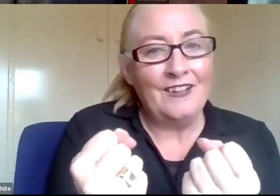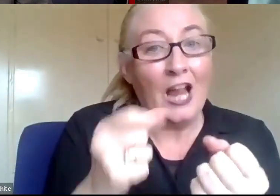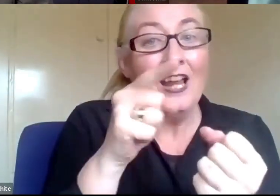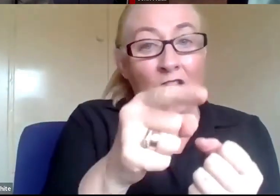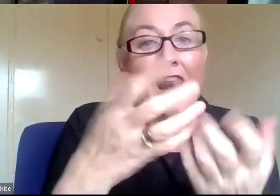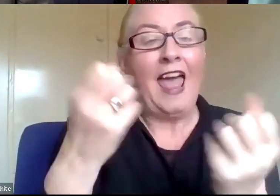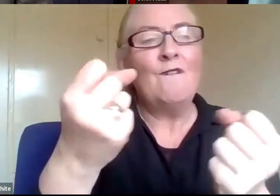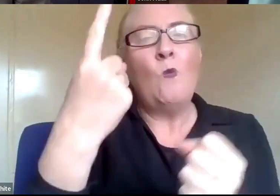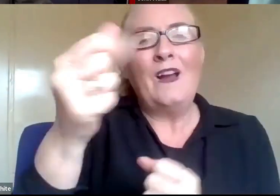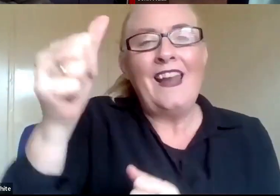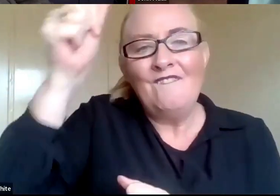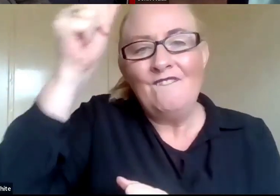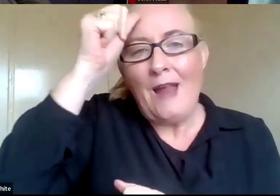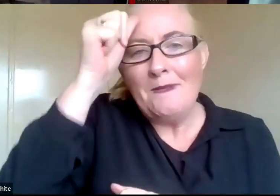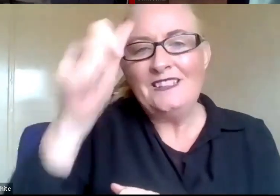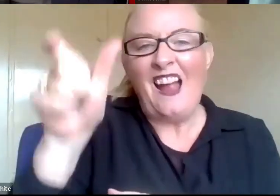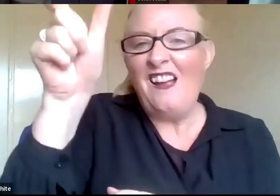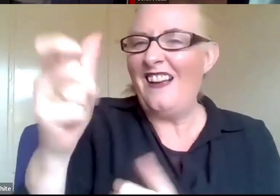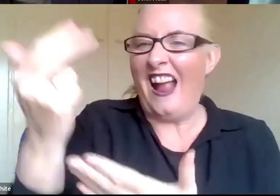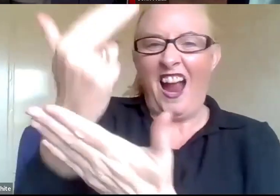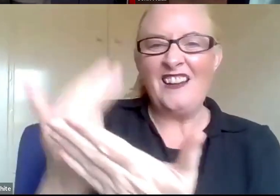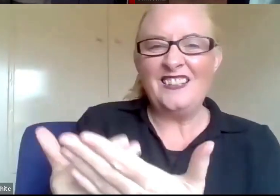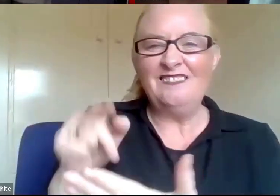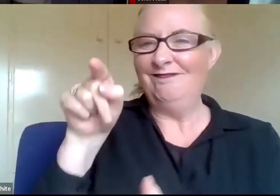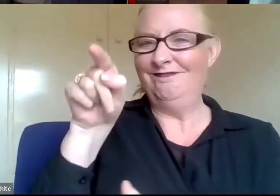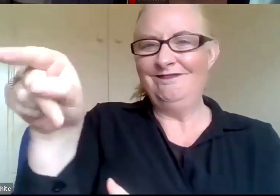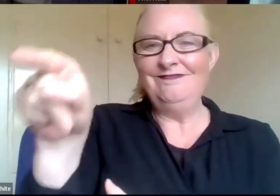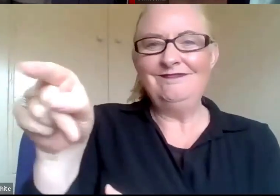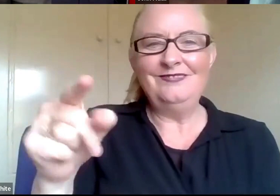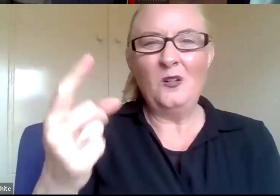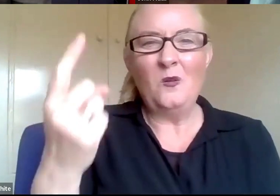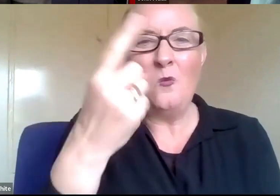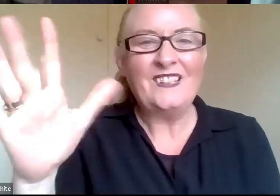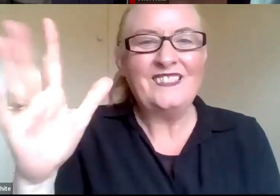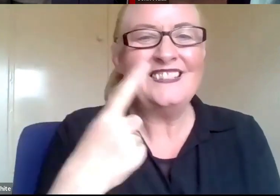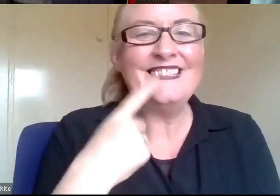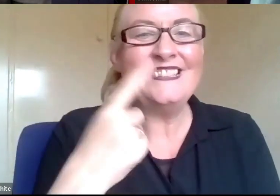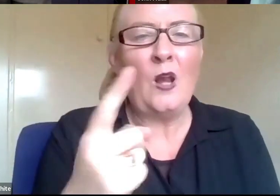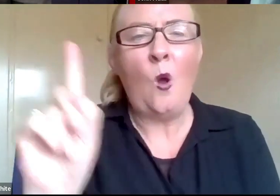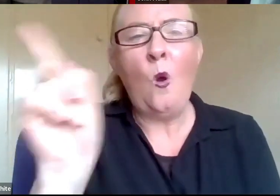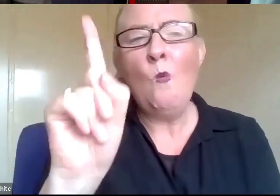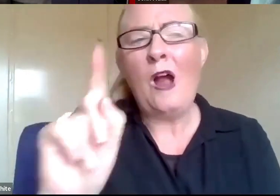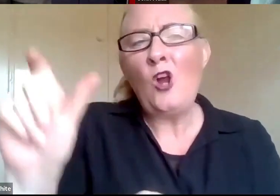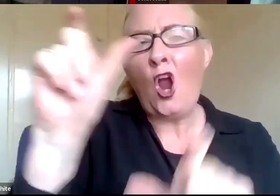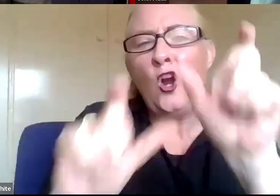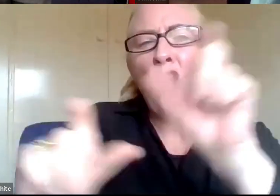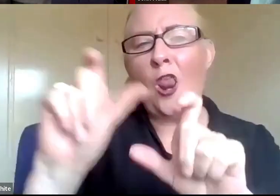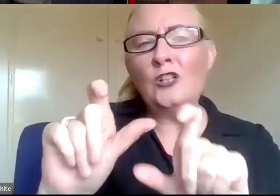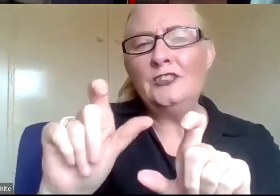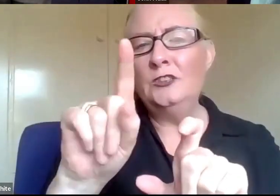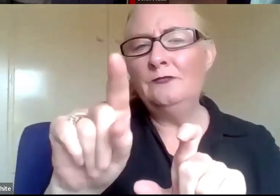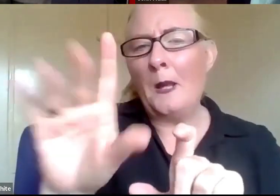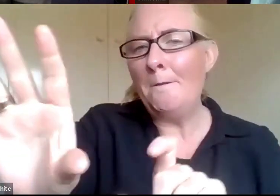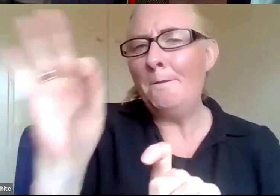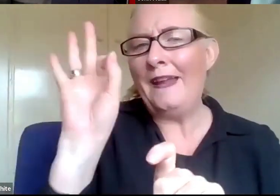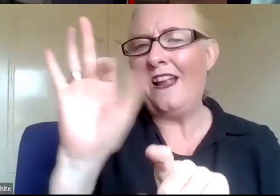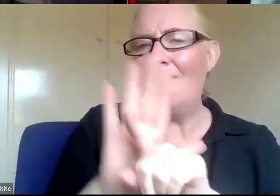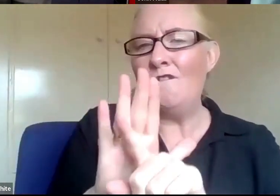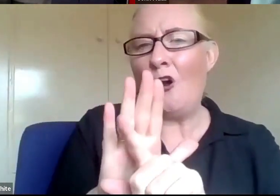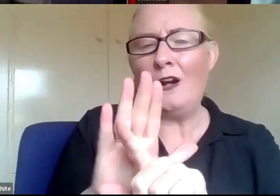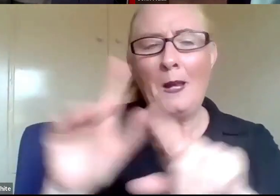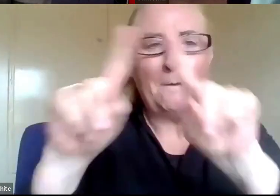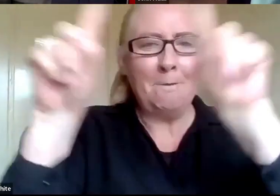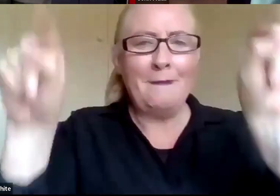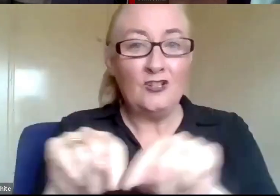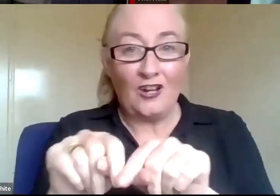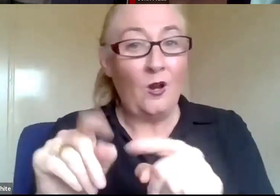said that what colors are to pictures, enthusiasm is to life.